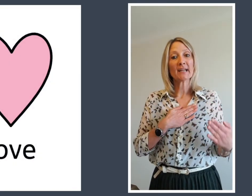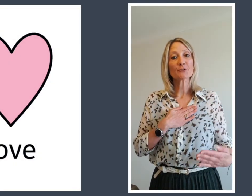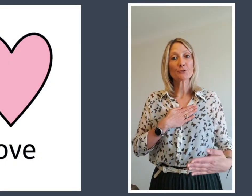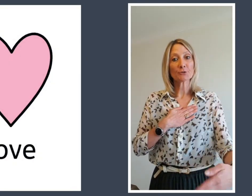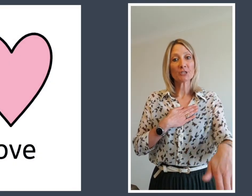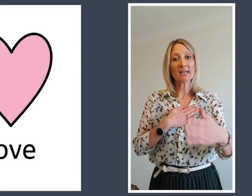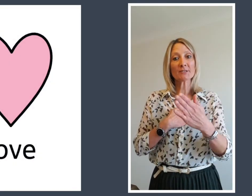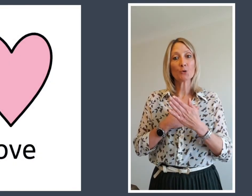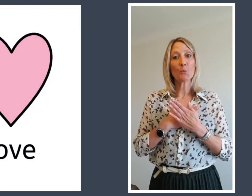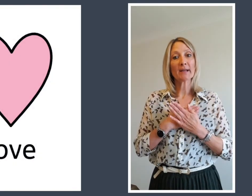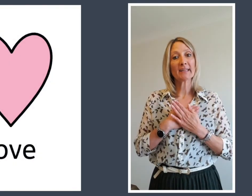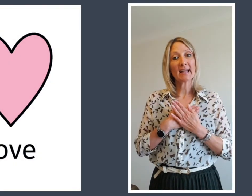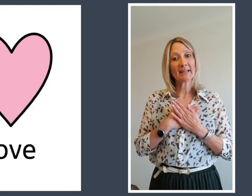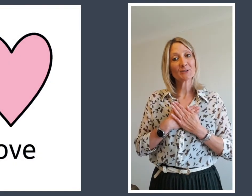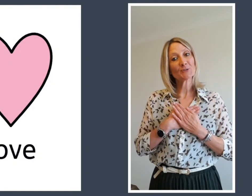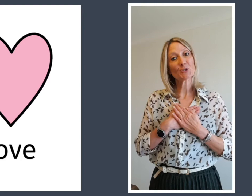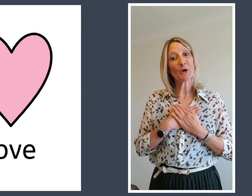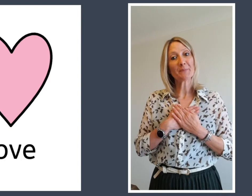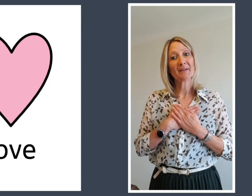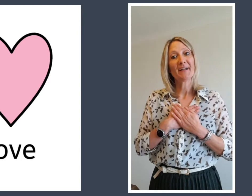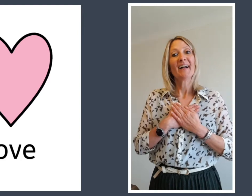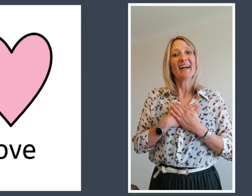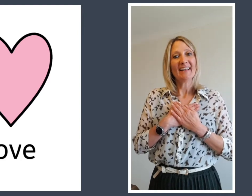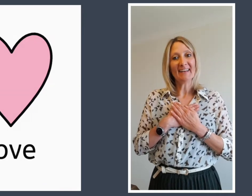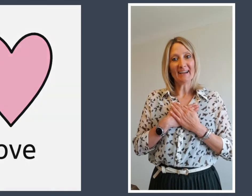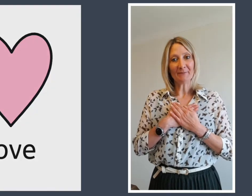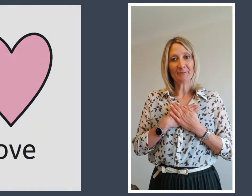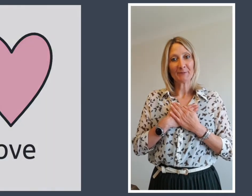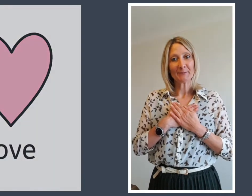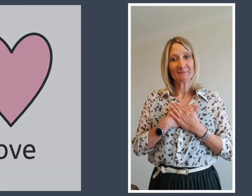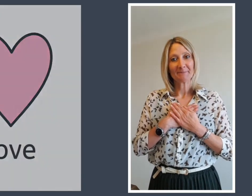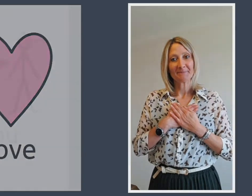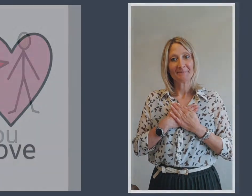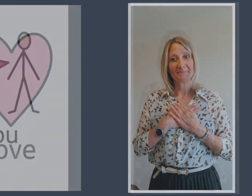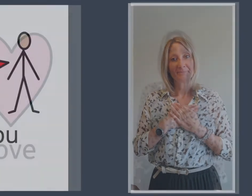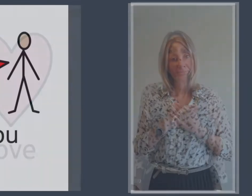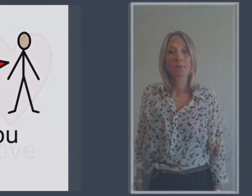supporting hands on your chest, your working hand on top. Love.